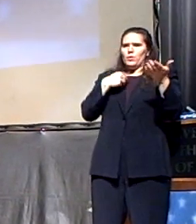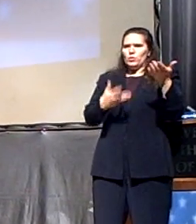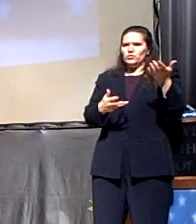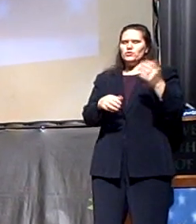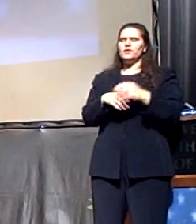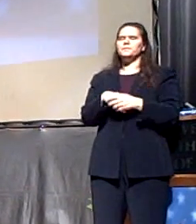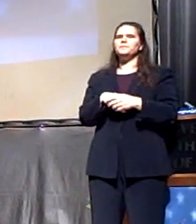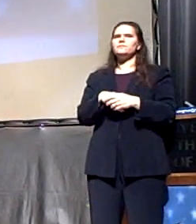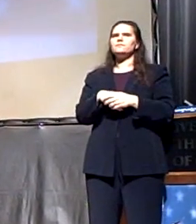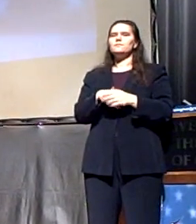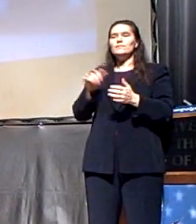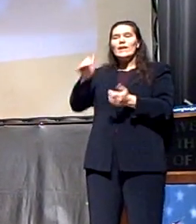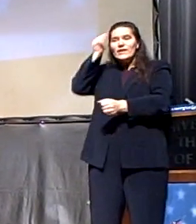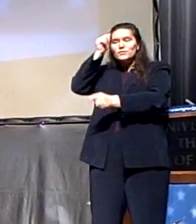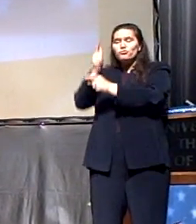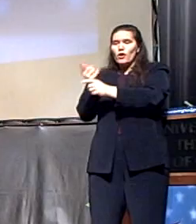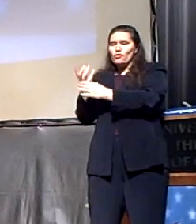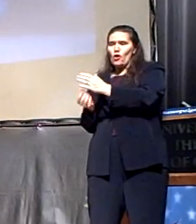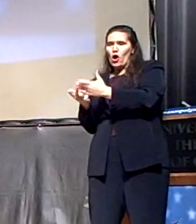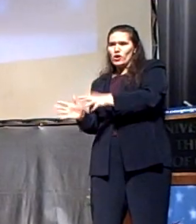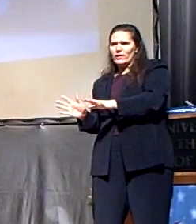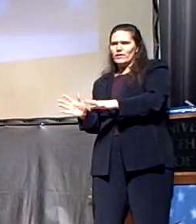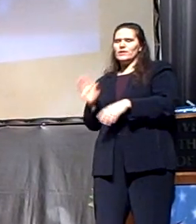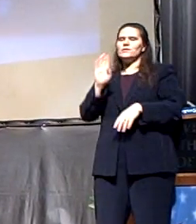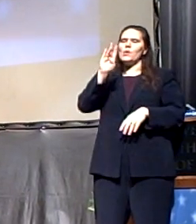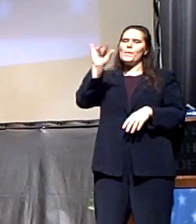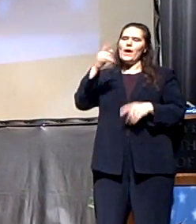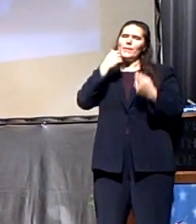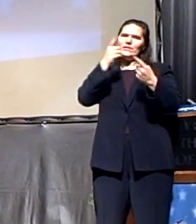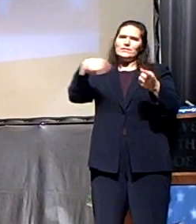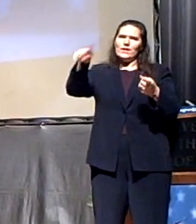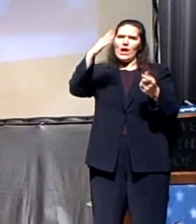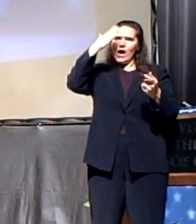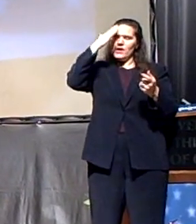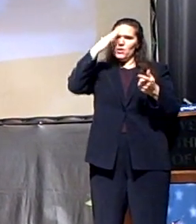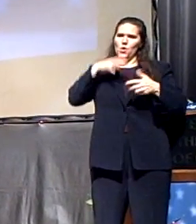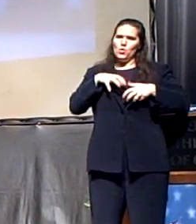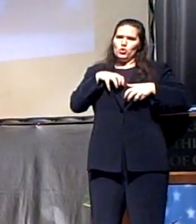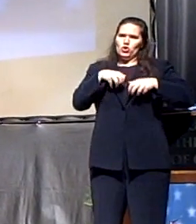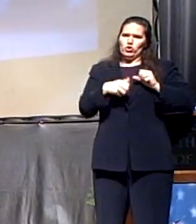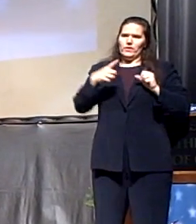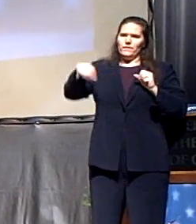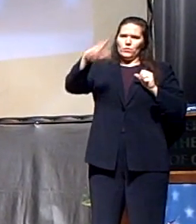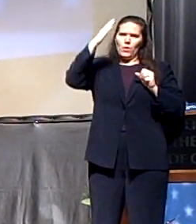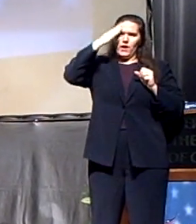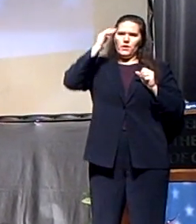brother. And he said, I know how hard this is for everybody, but please don't